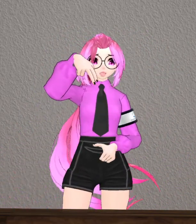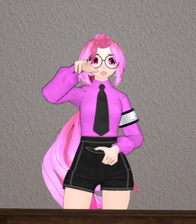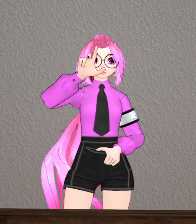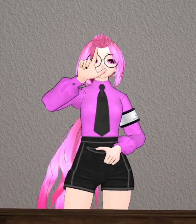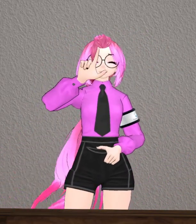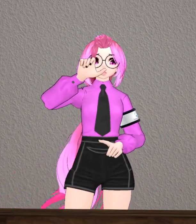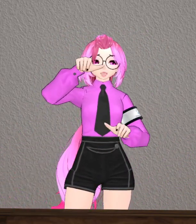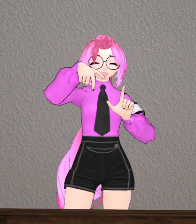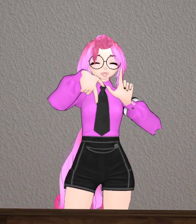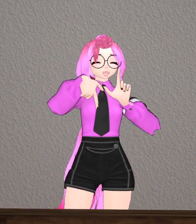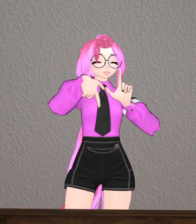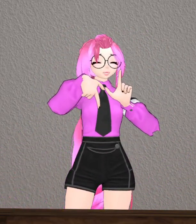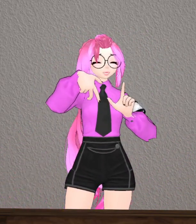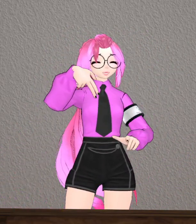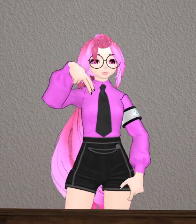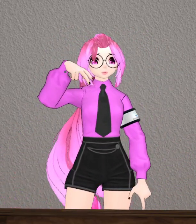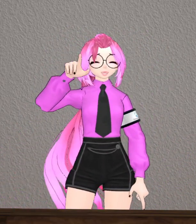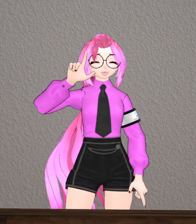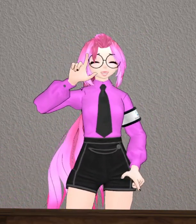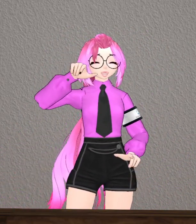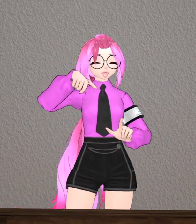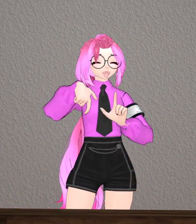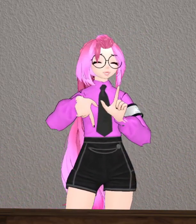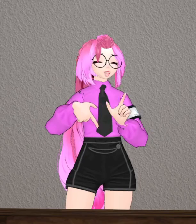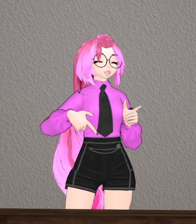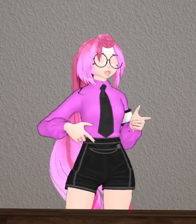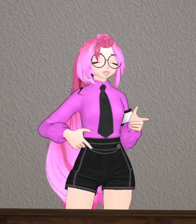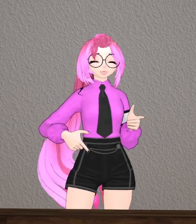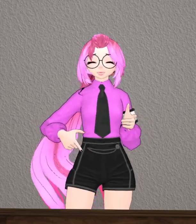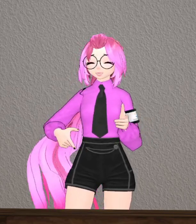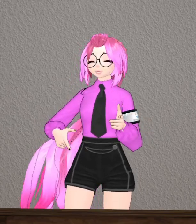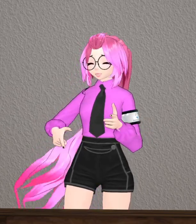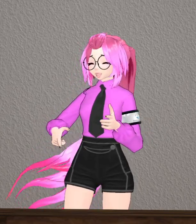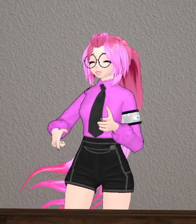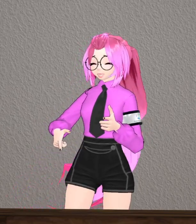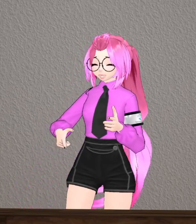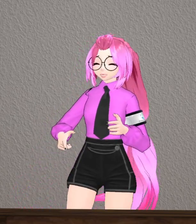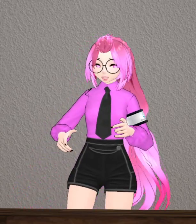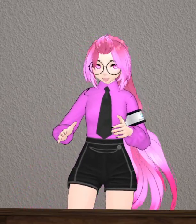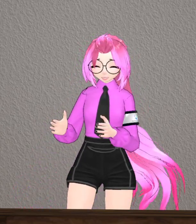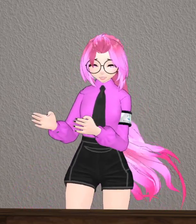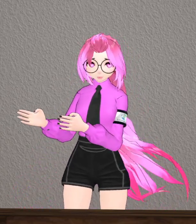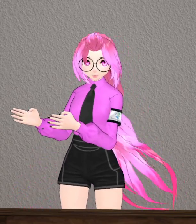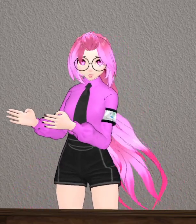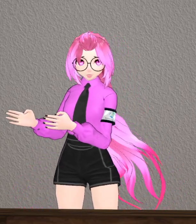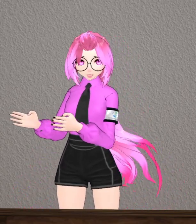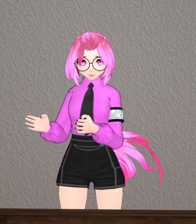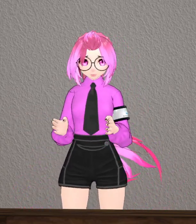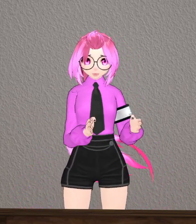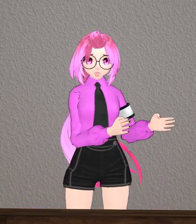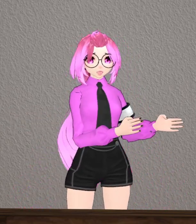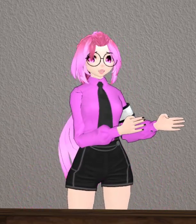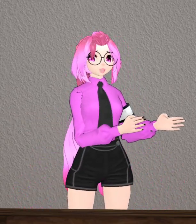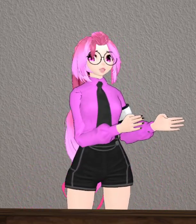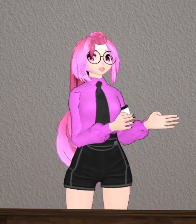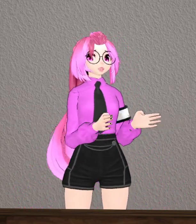sign plan? Who remembers how to sign plan? Yes. We're planning. So we